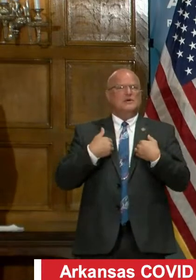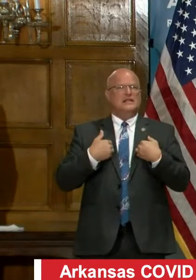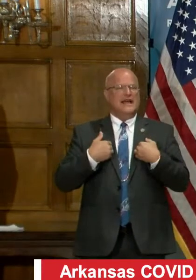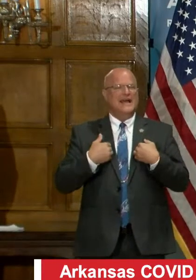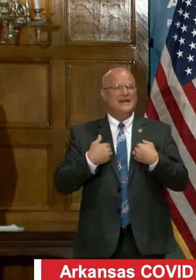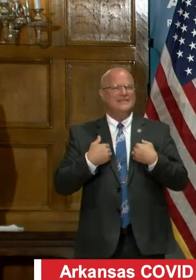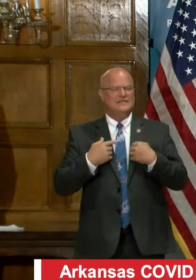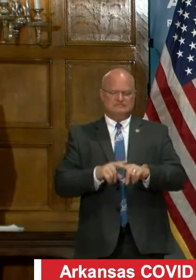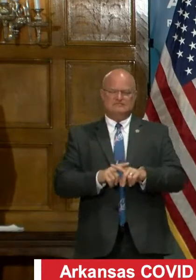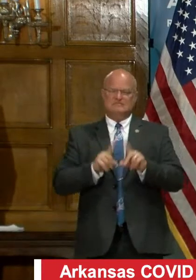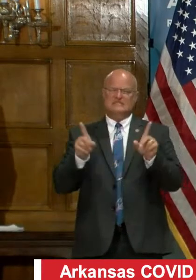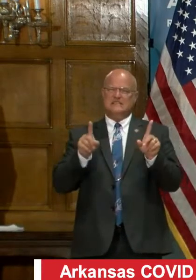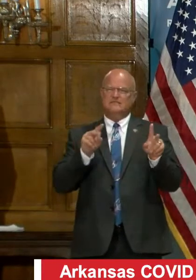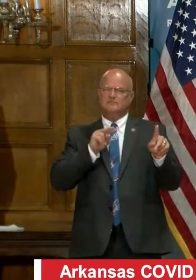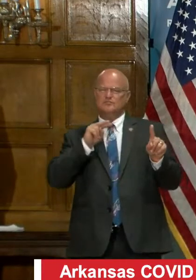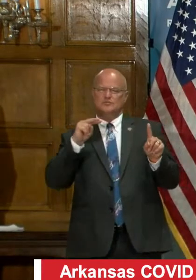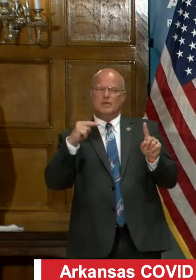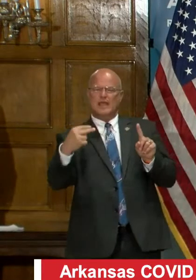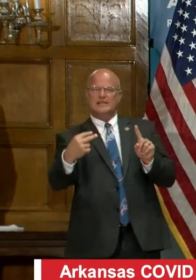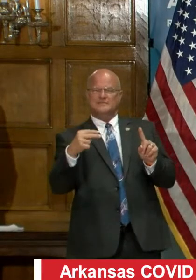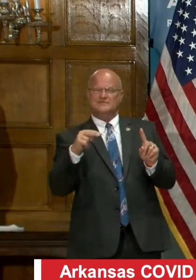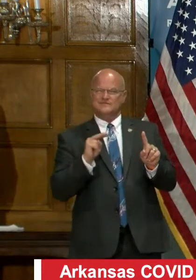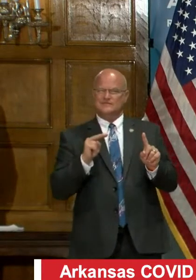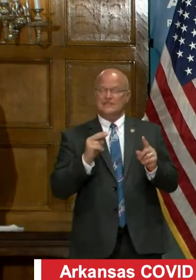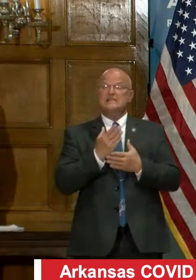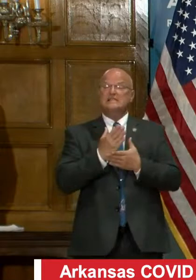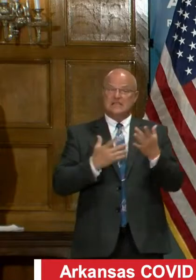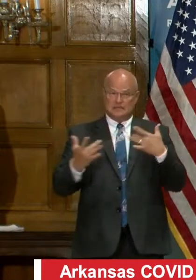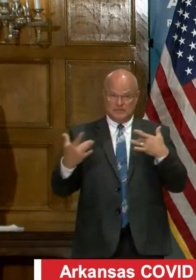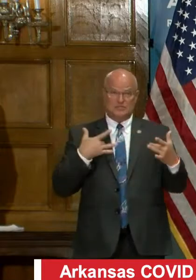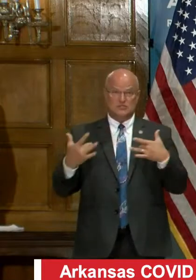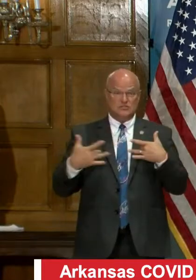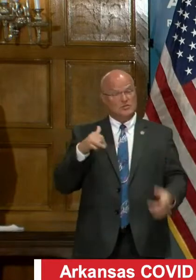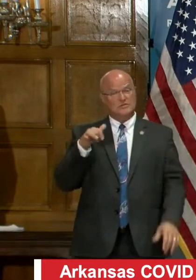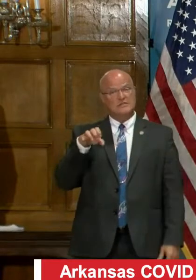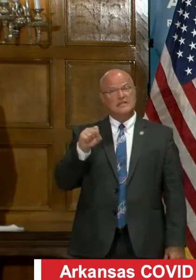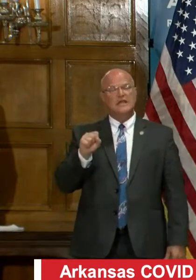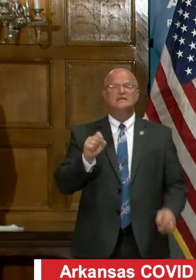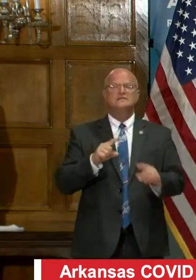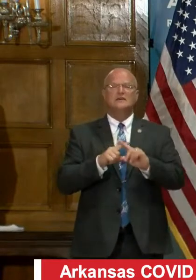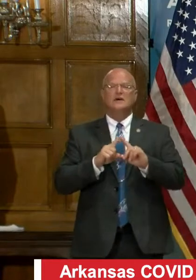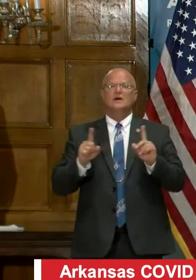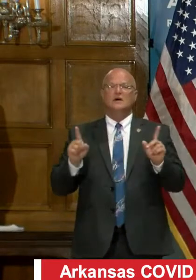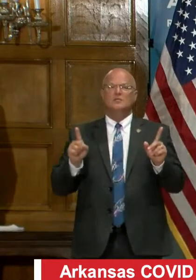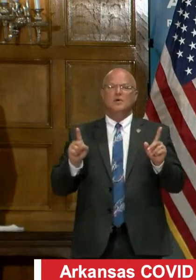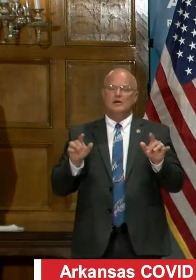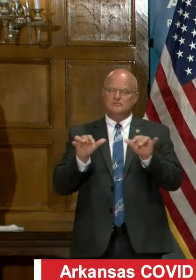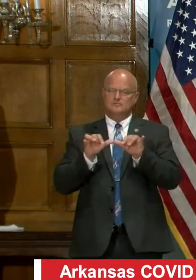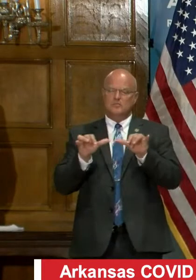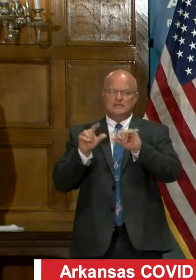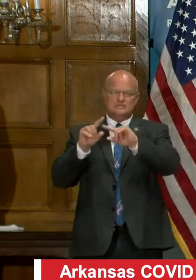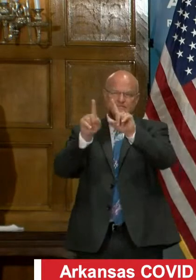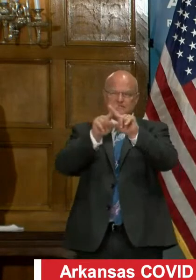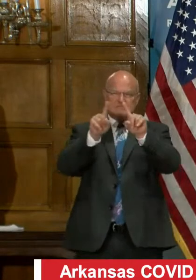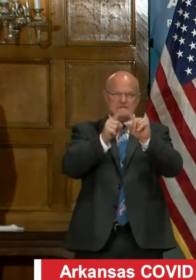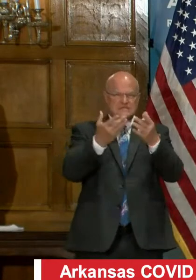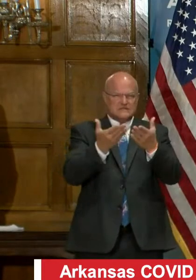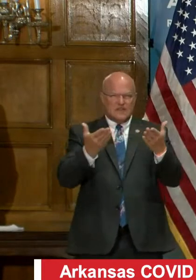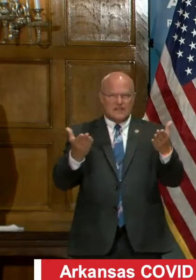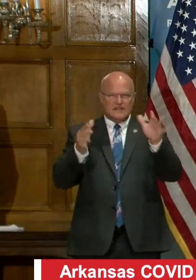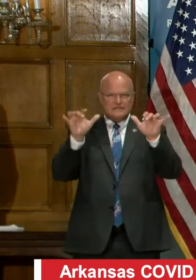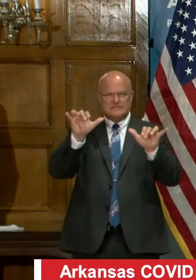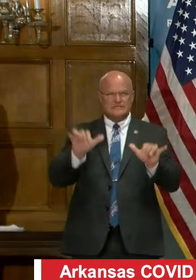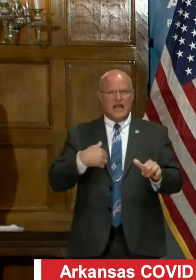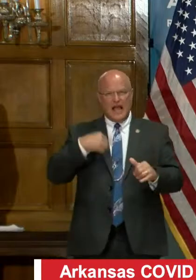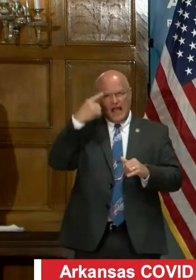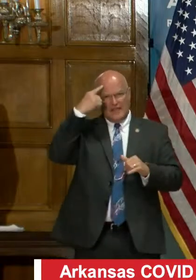a little bit different perspective. There is some concern, but when you are measuring all these different things,